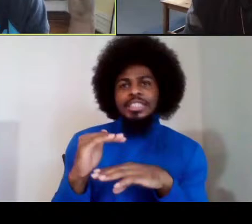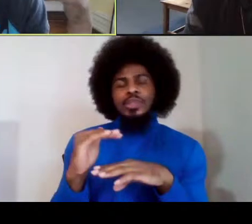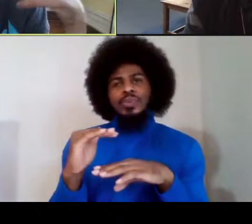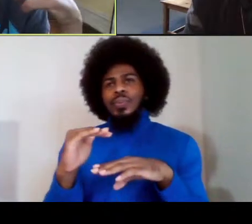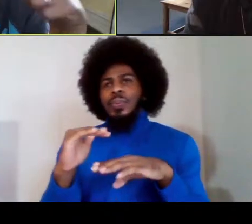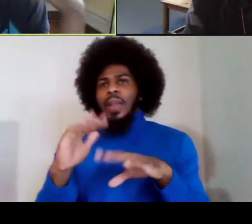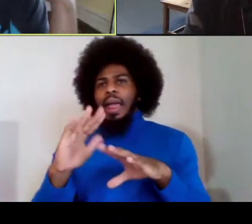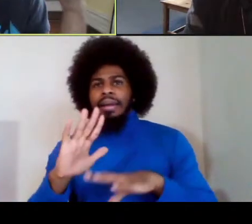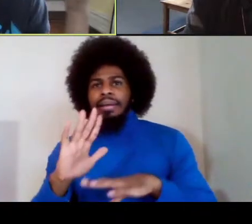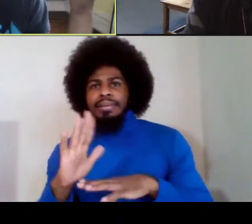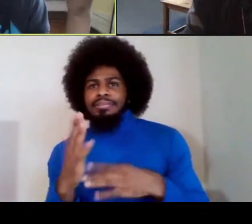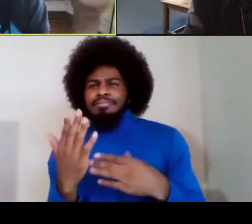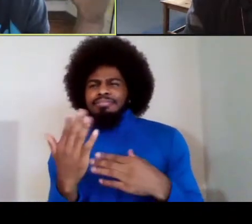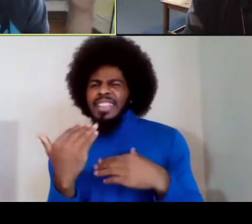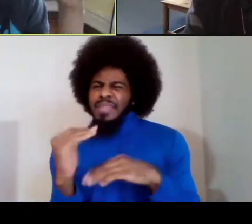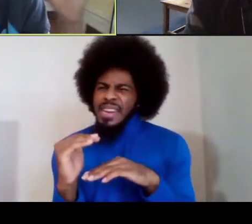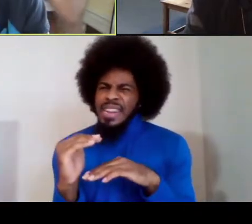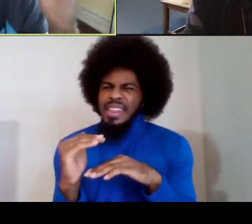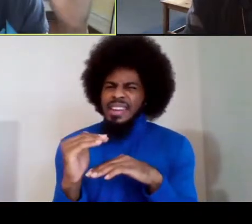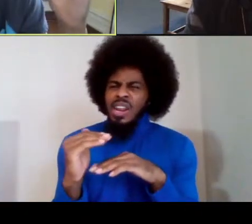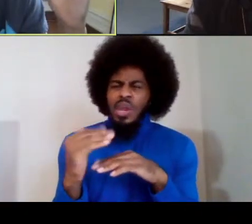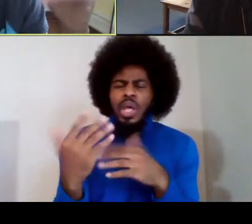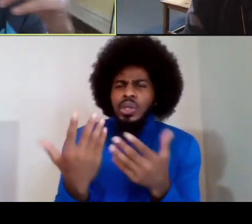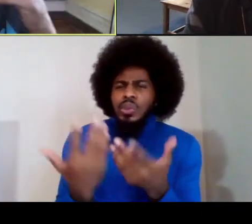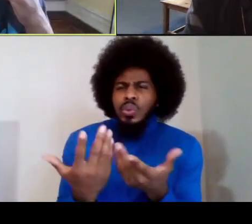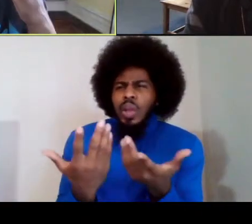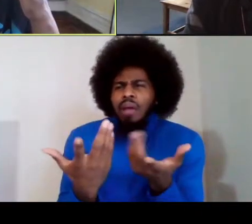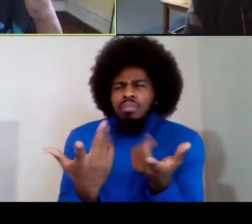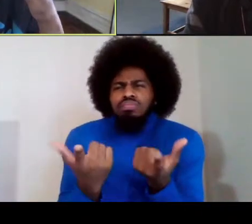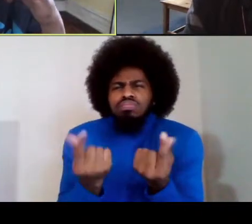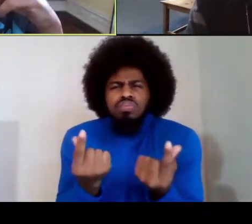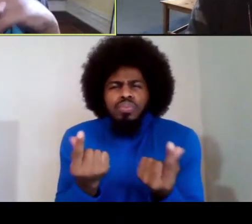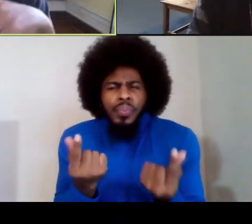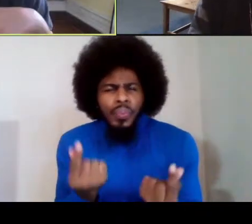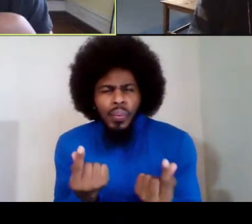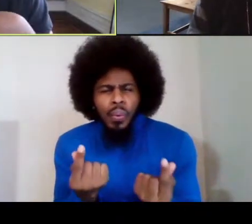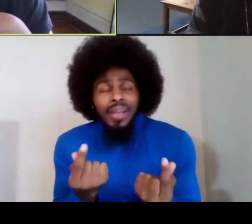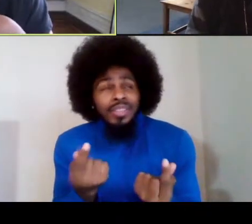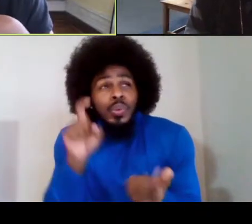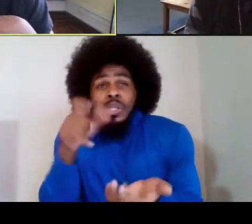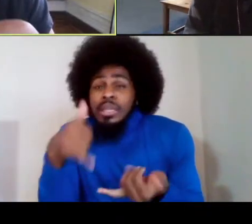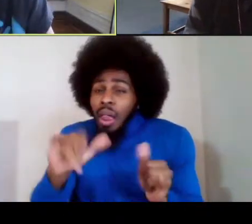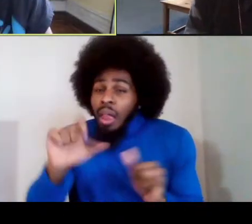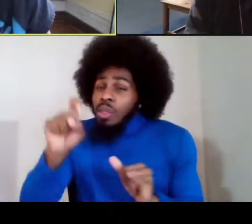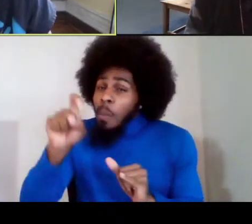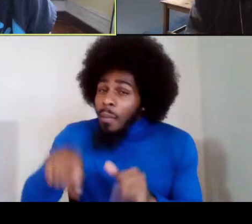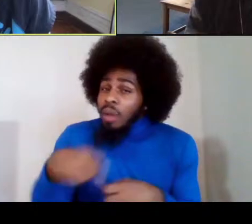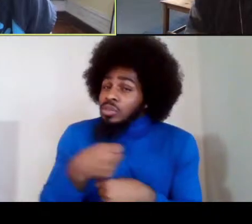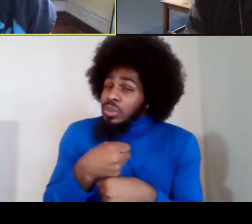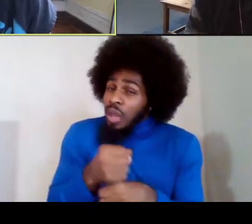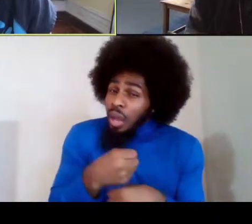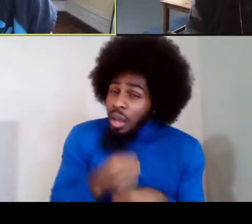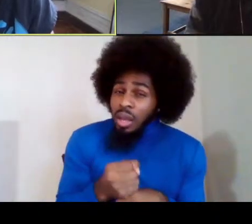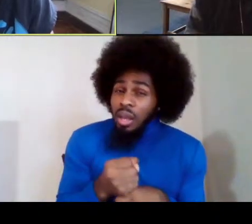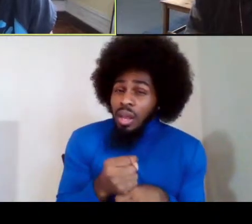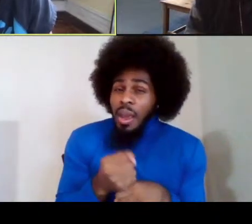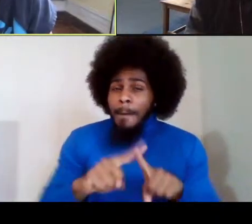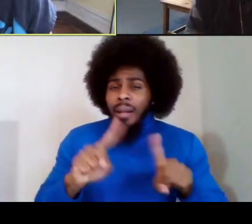cycle of how you create, but you have to create because we're in this system. The work gets all crazy. It gets